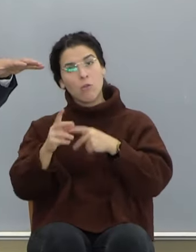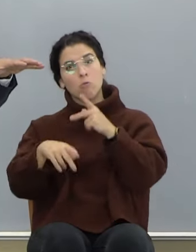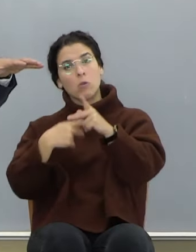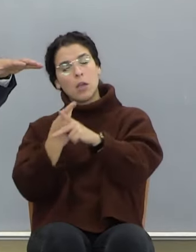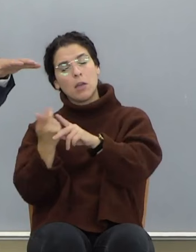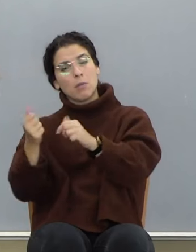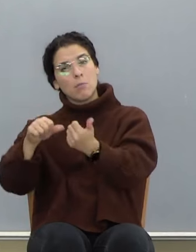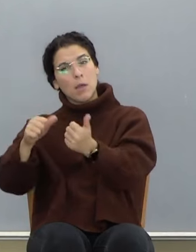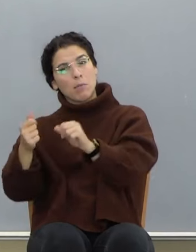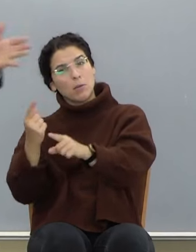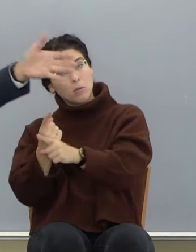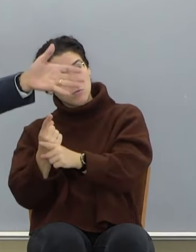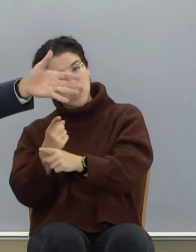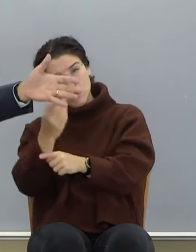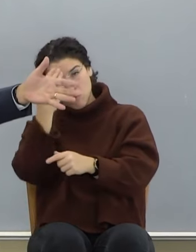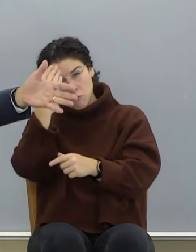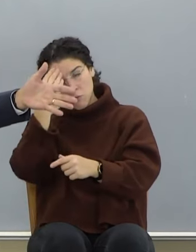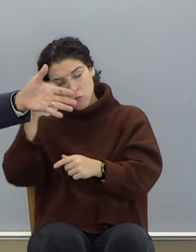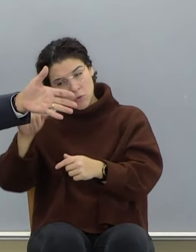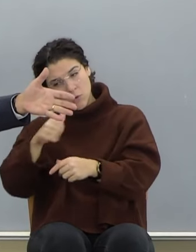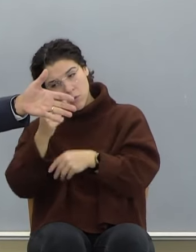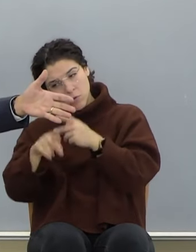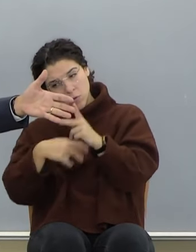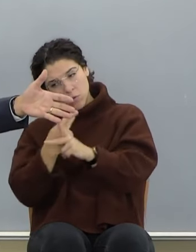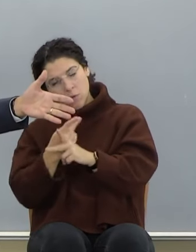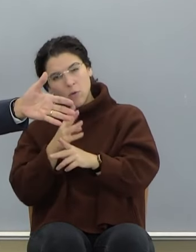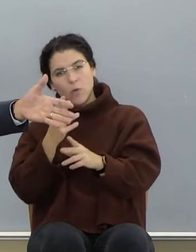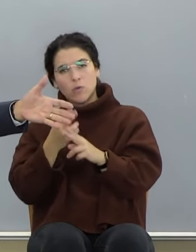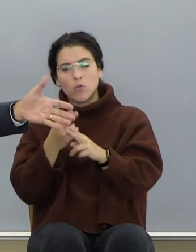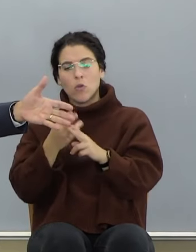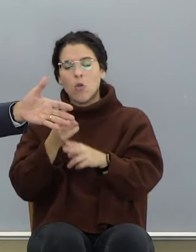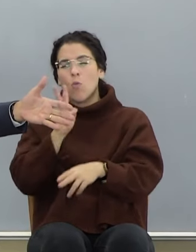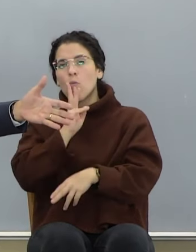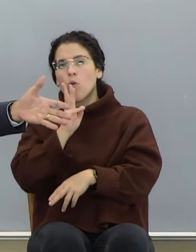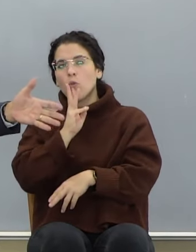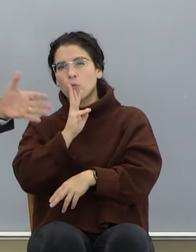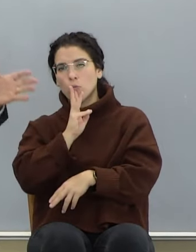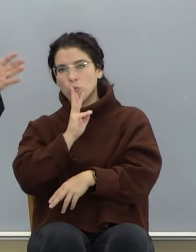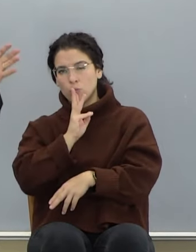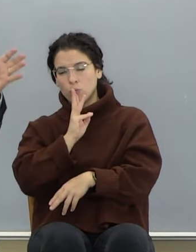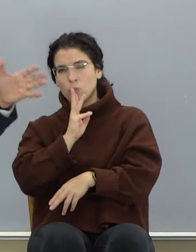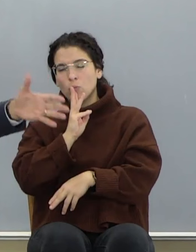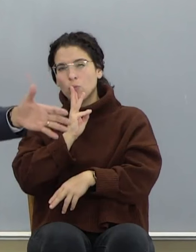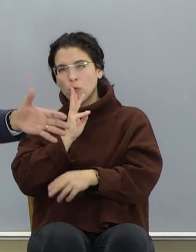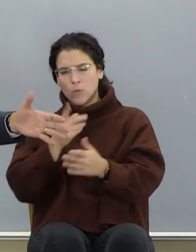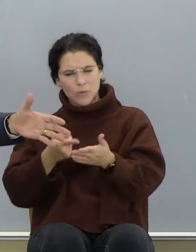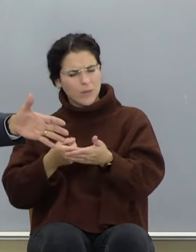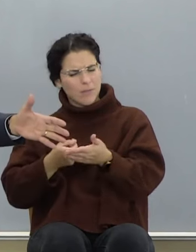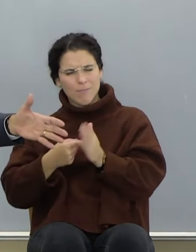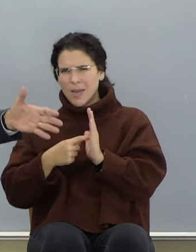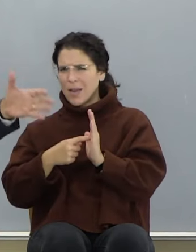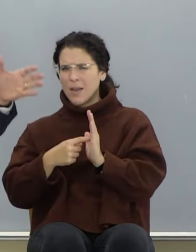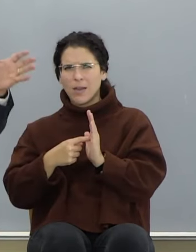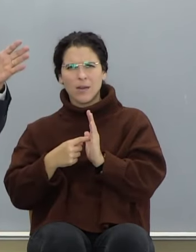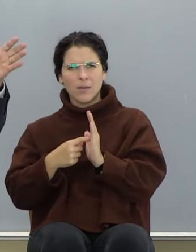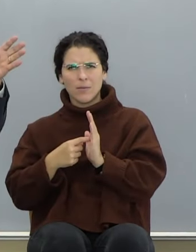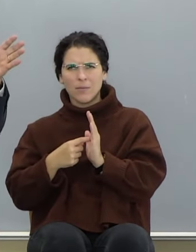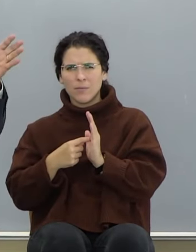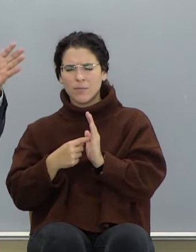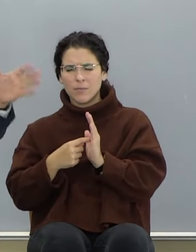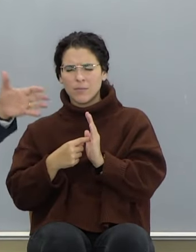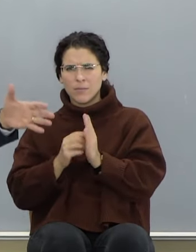baptism, isn't there? And you know the other type of baptism. It's called water. And there was a demand to